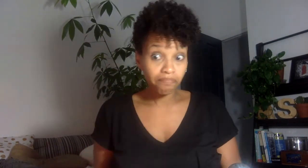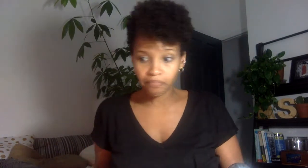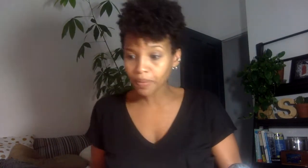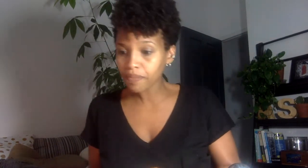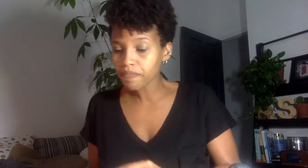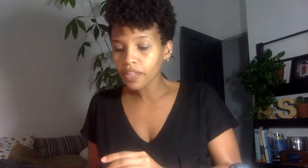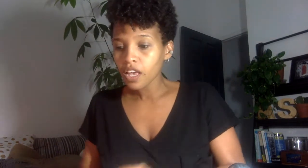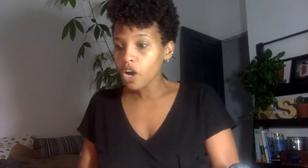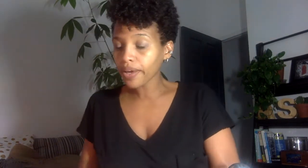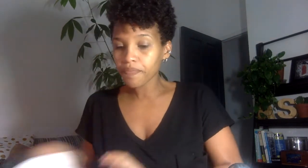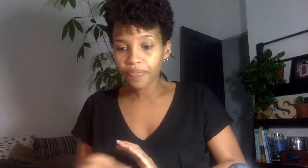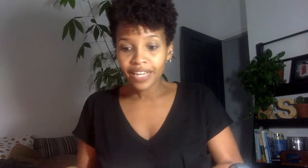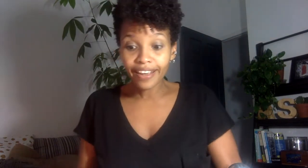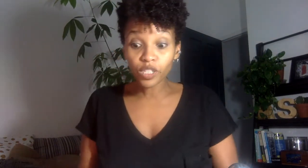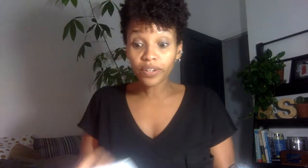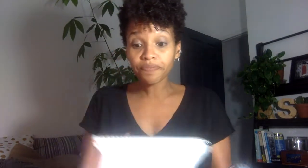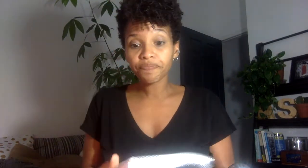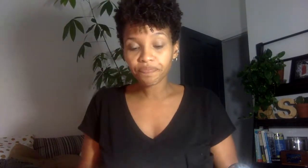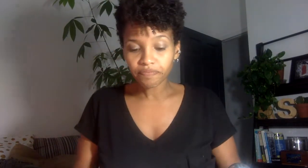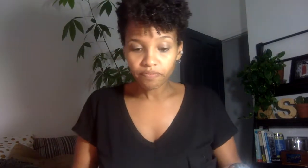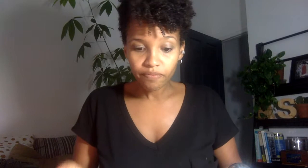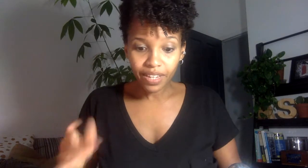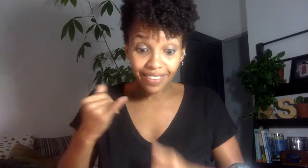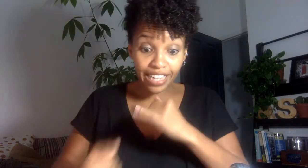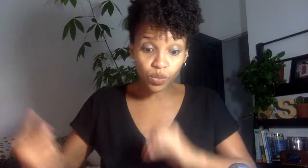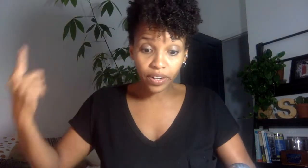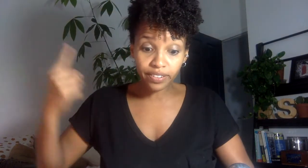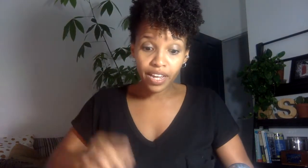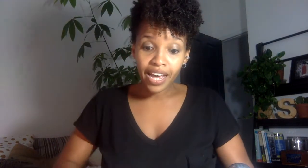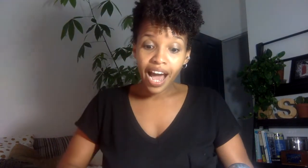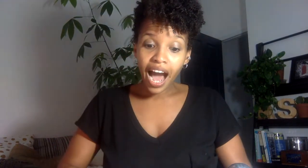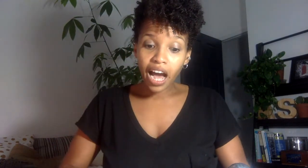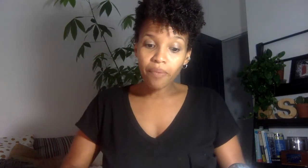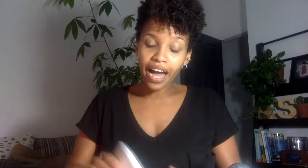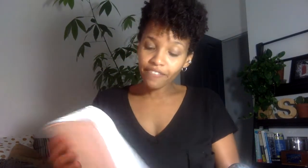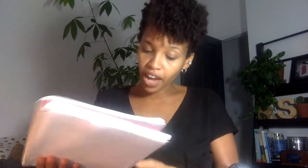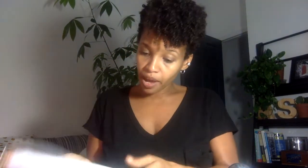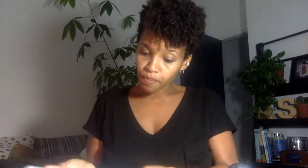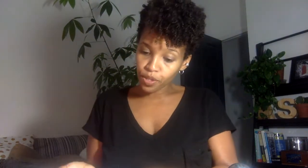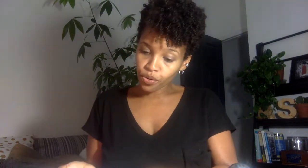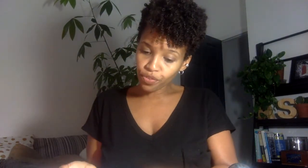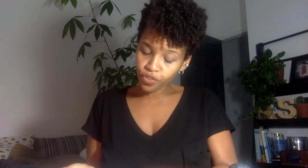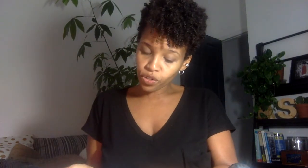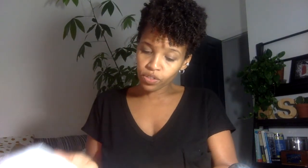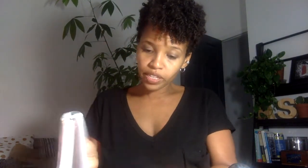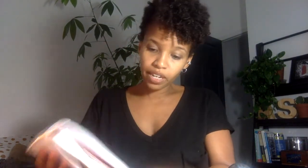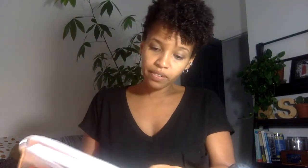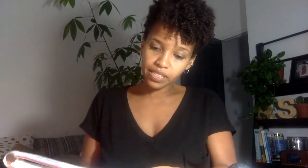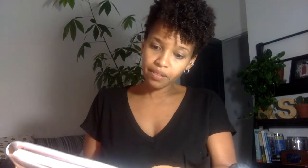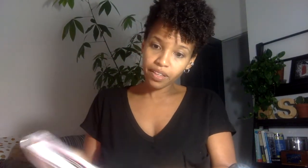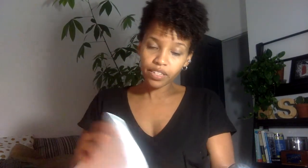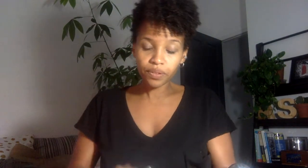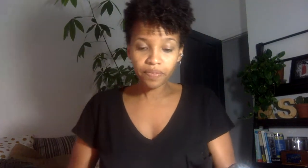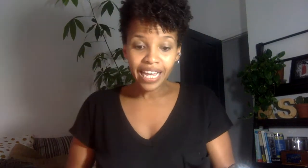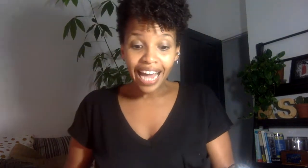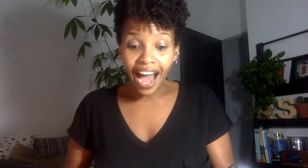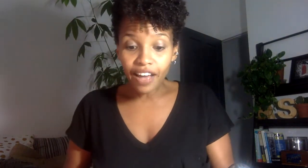Maybe? Okay, next one. Last one. I've got beautiful, is that the last one? I've